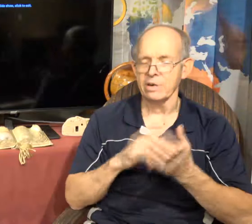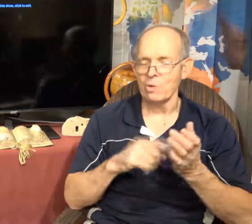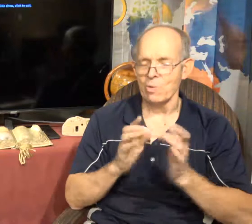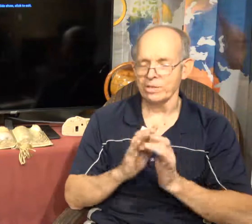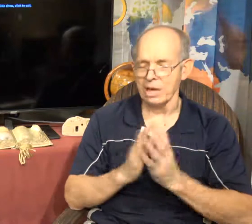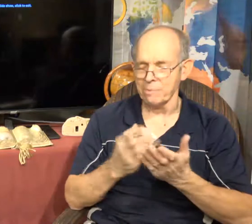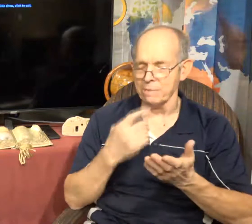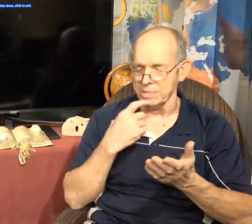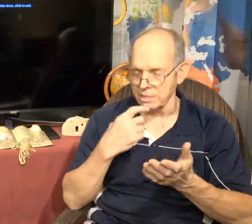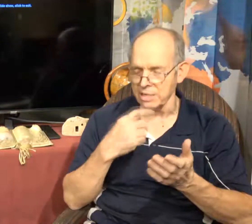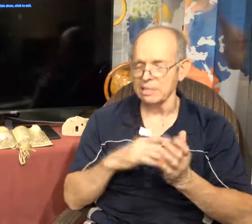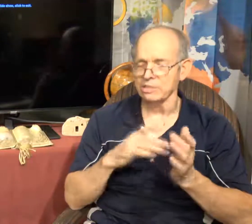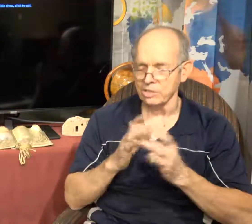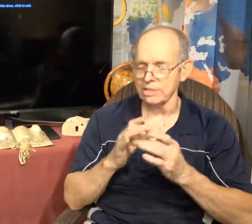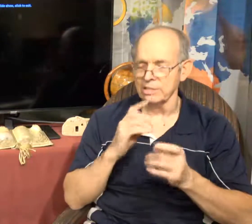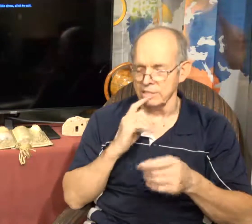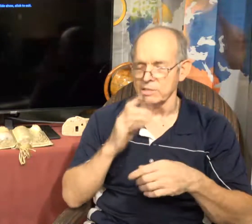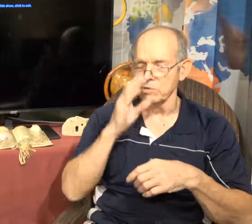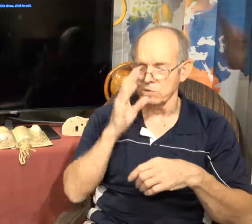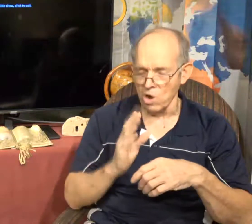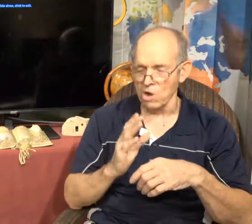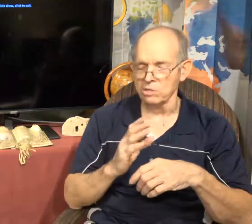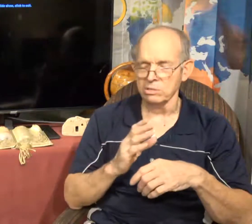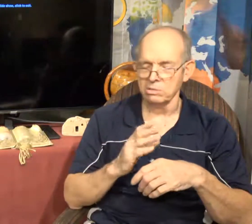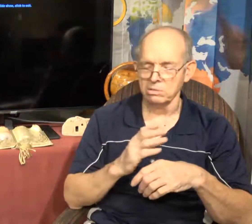believe what that Bible says. Jesus is God.